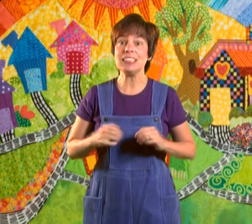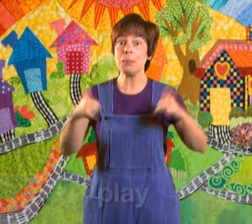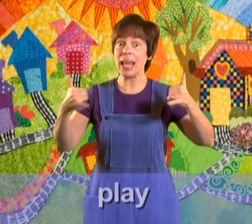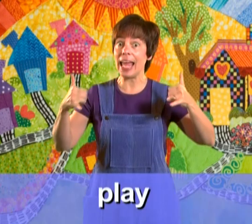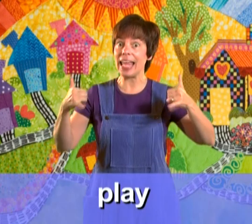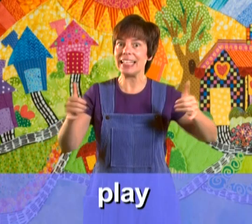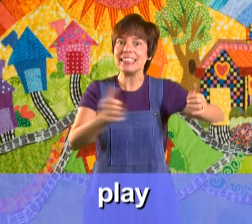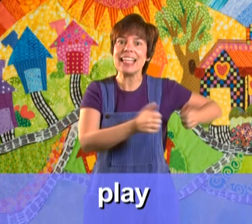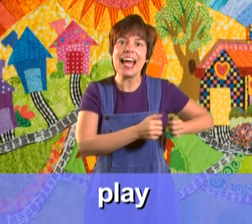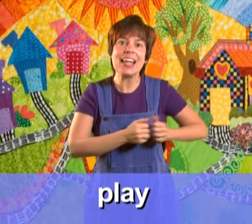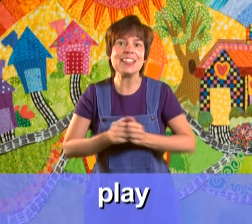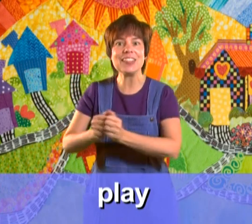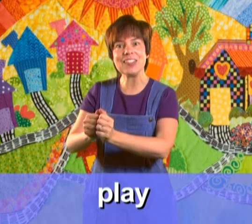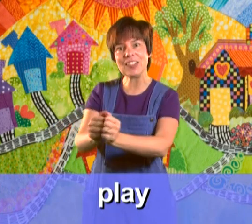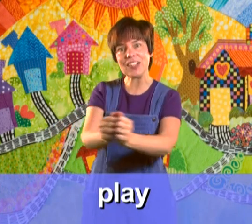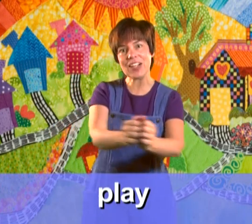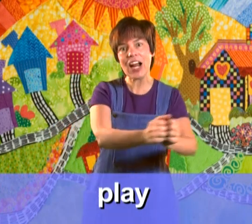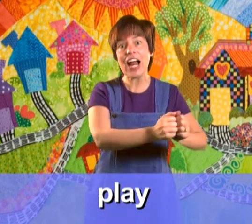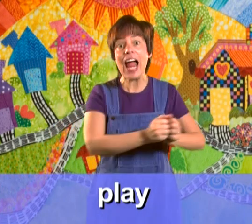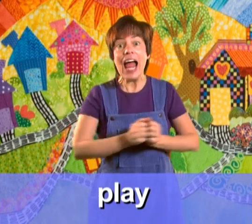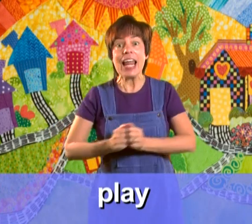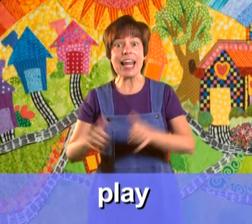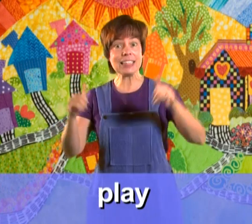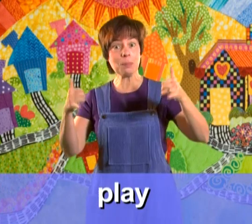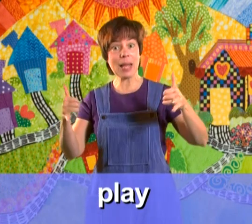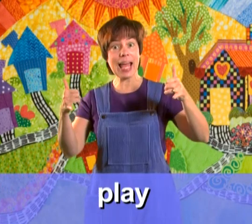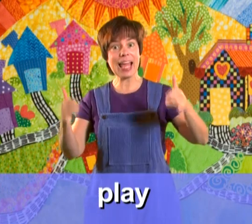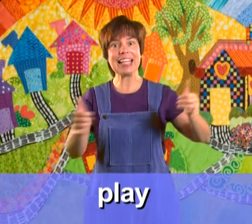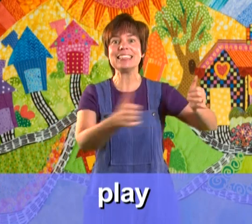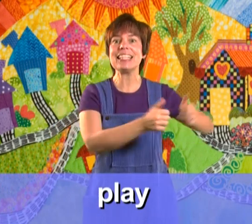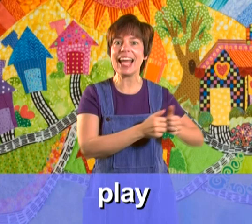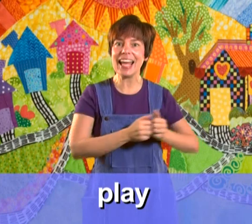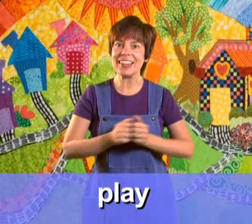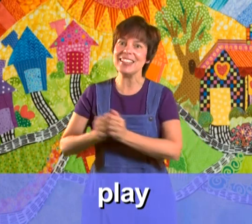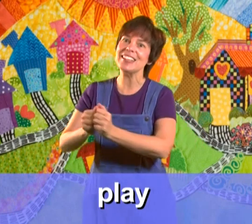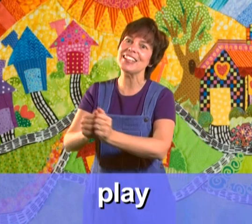Let's play together. Let's play together.